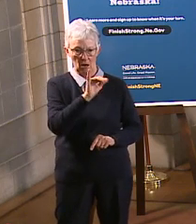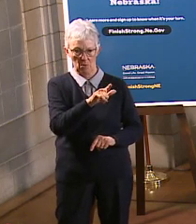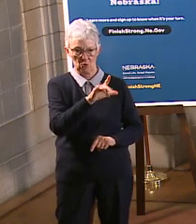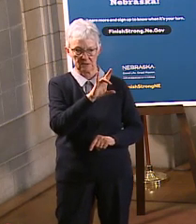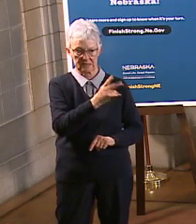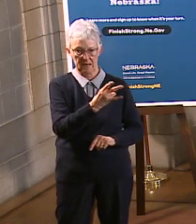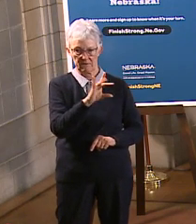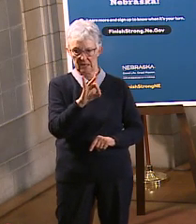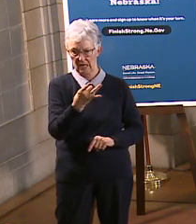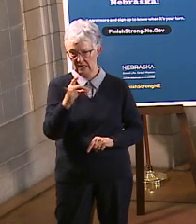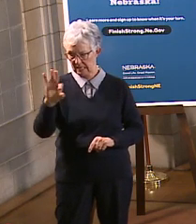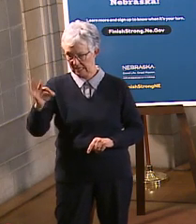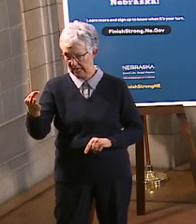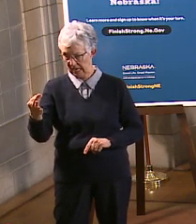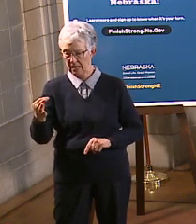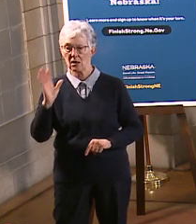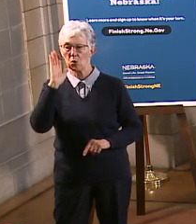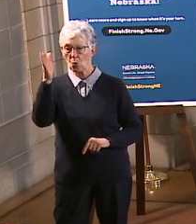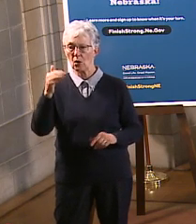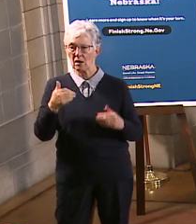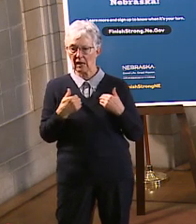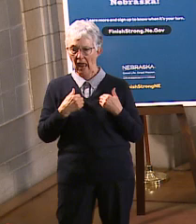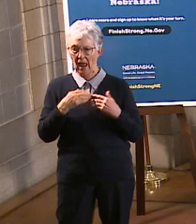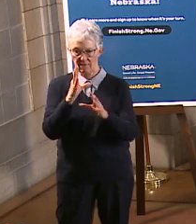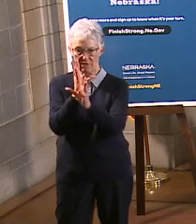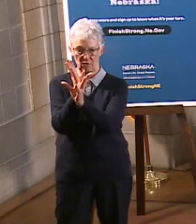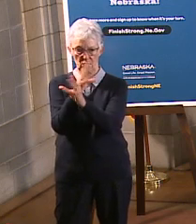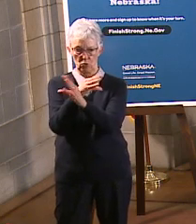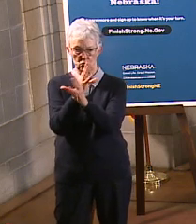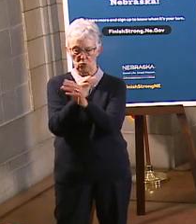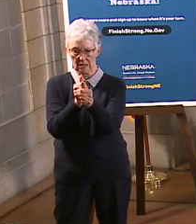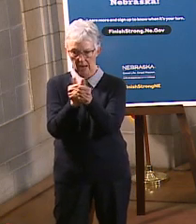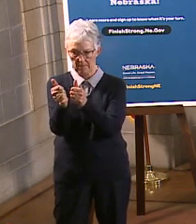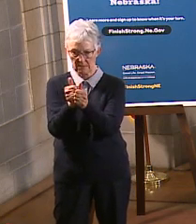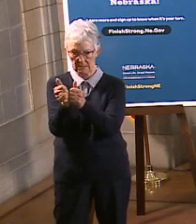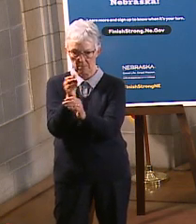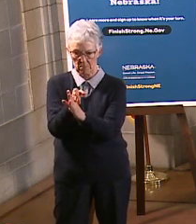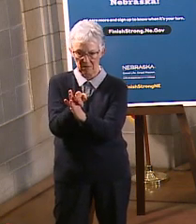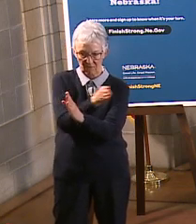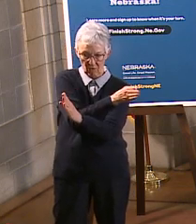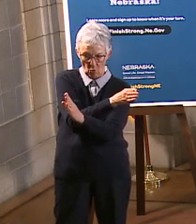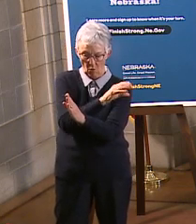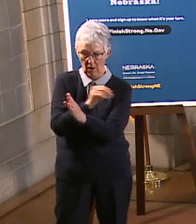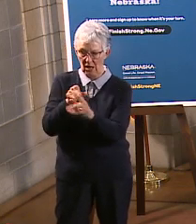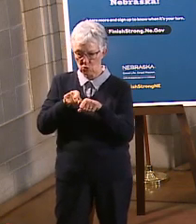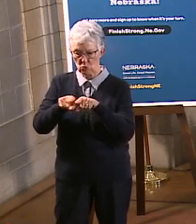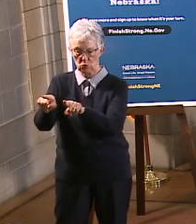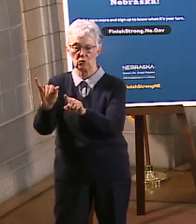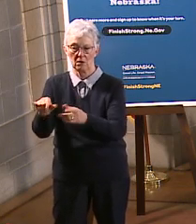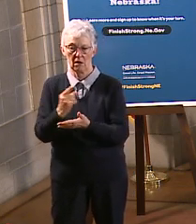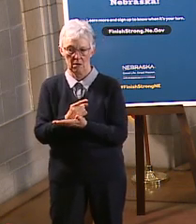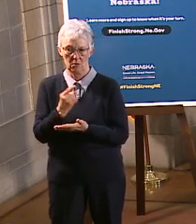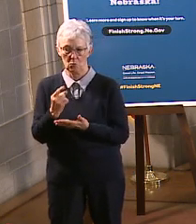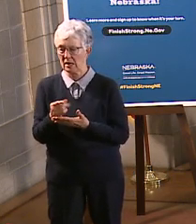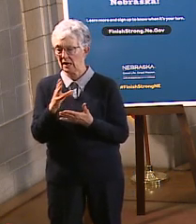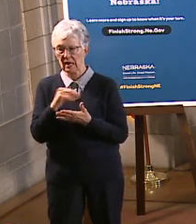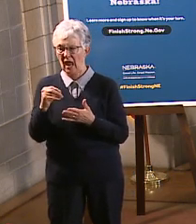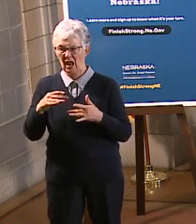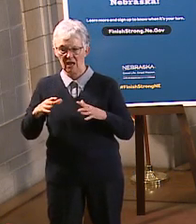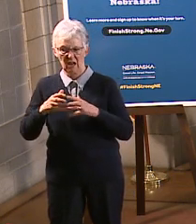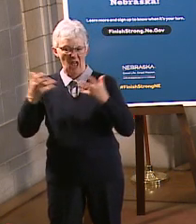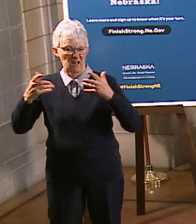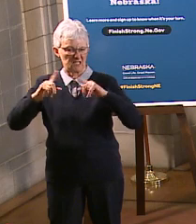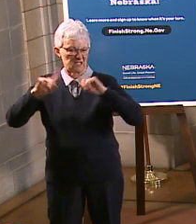and 9th. There will be virtual competitions before and during that week and engaging activities for all members across